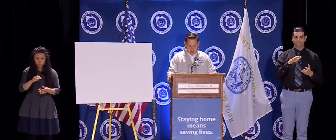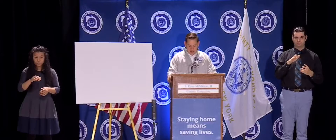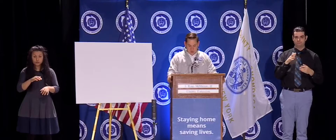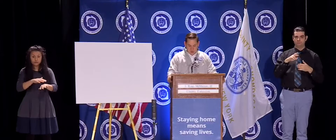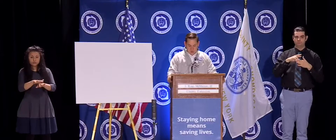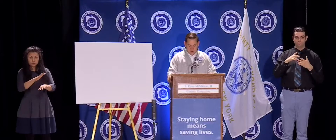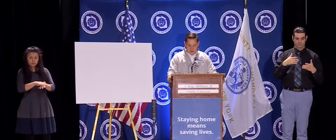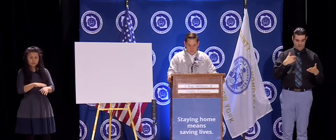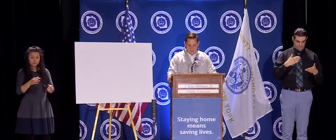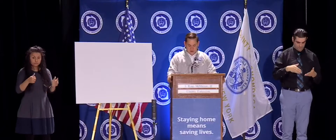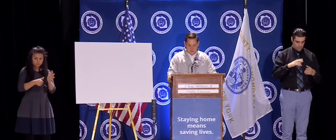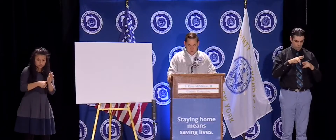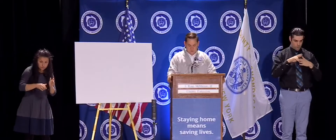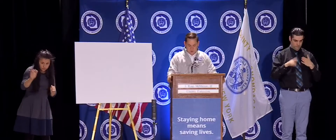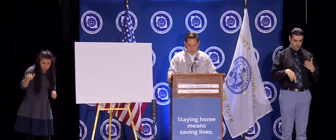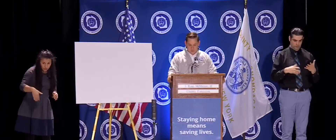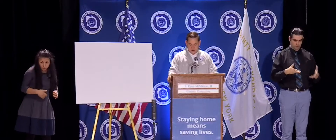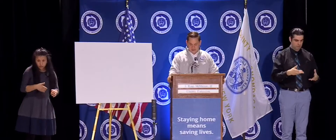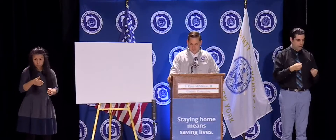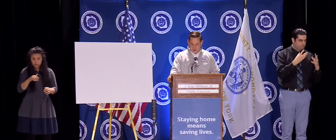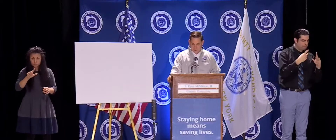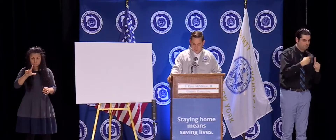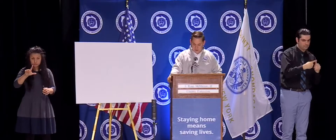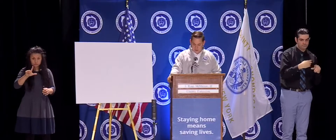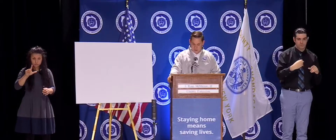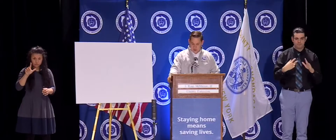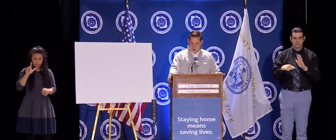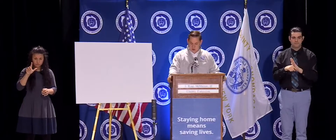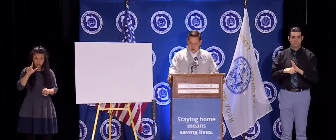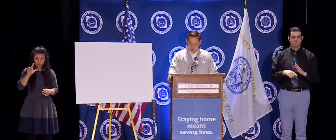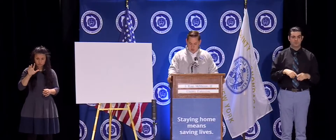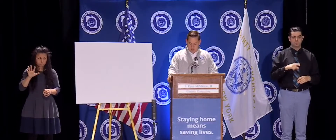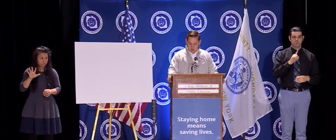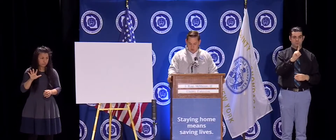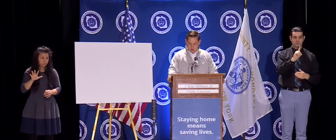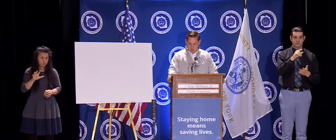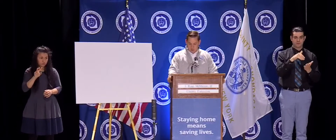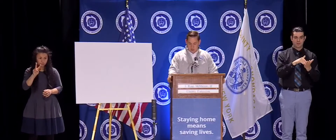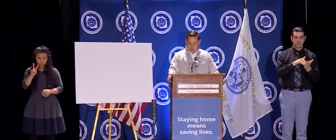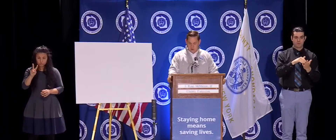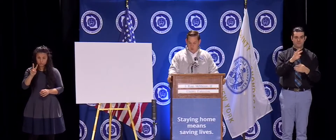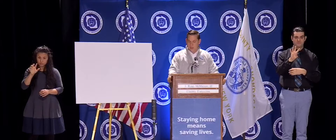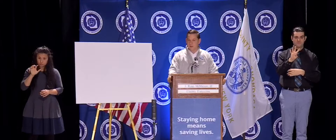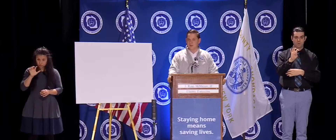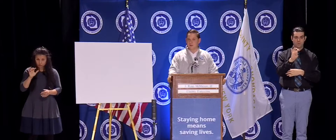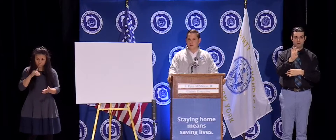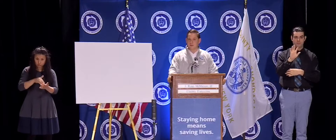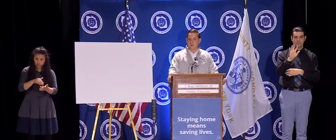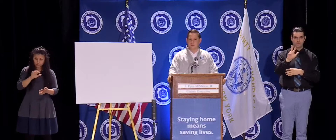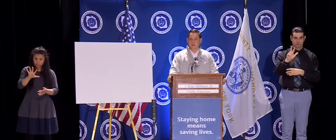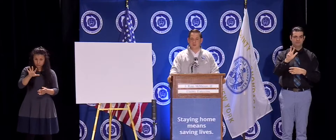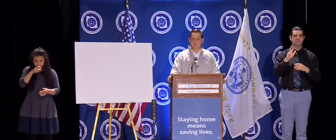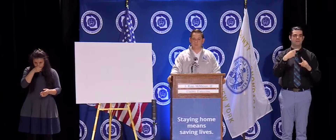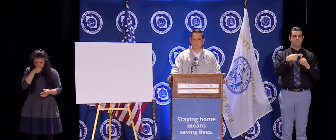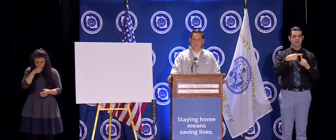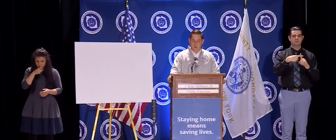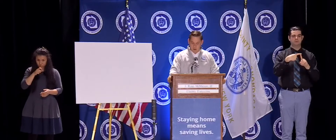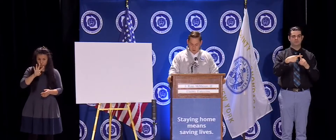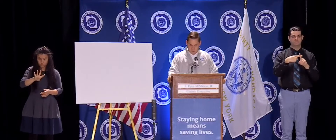There are now 1,543 positive cases, 20 new cases since